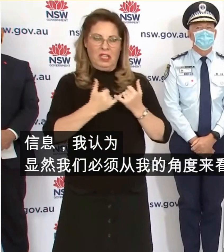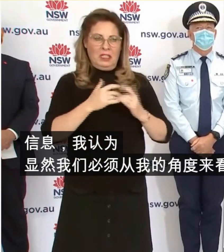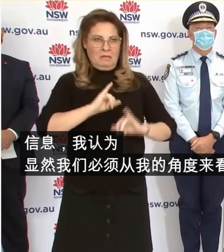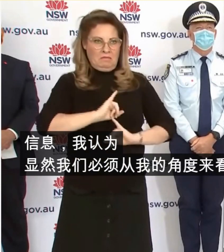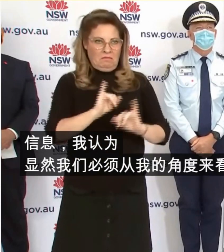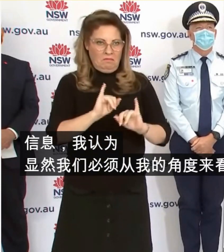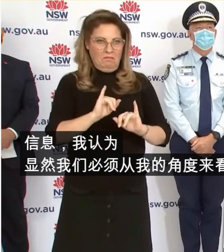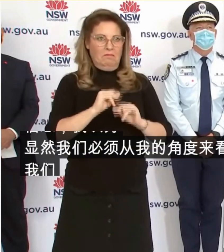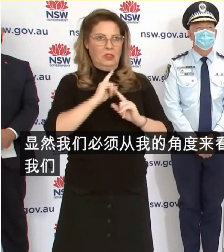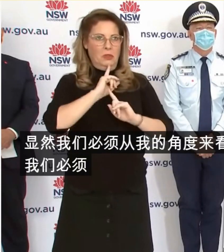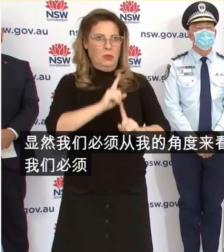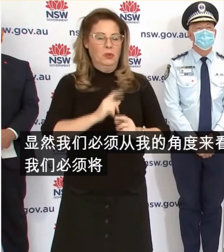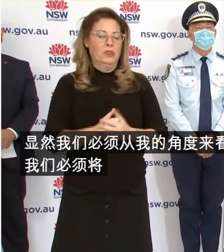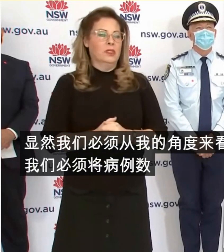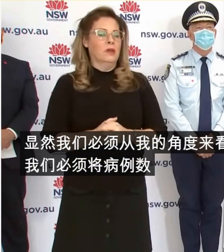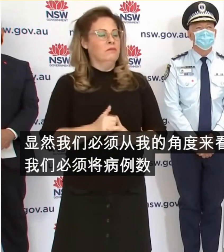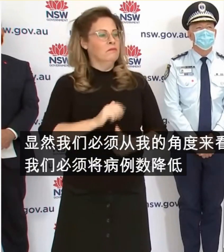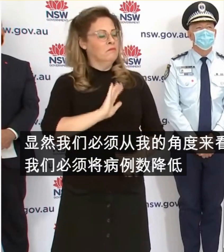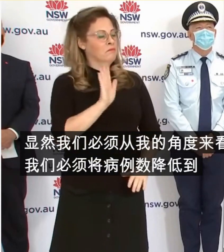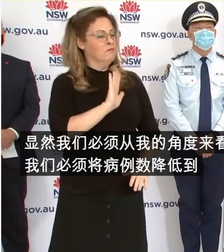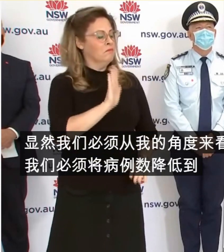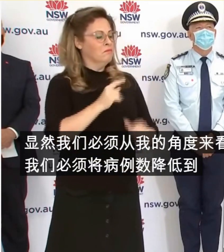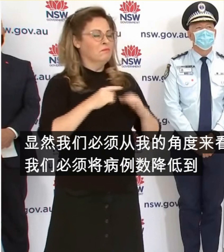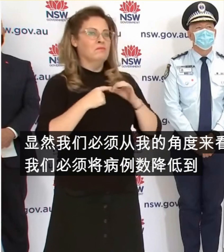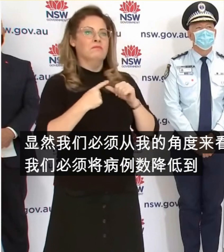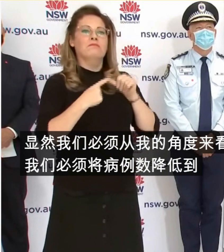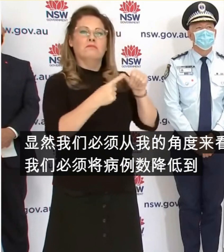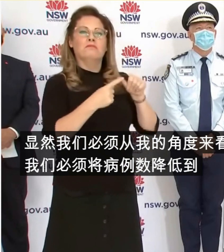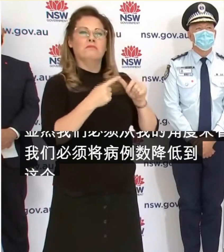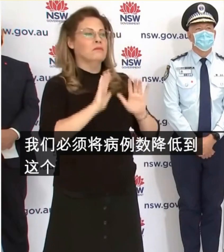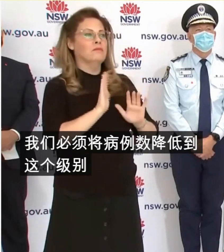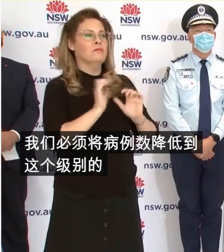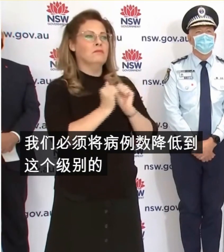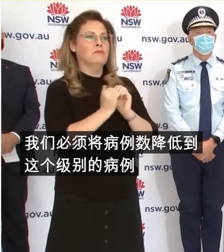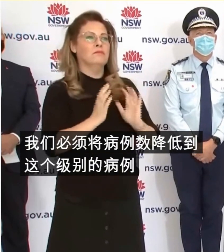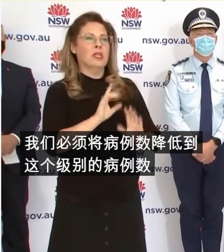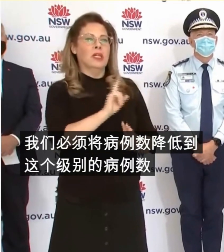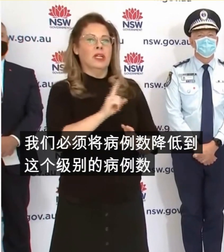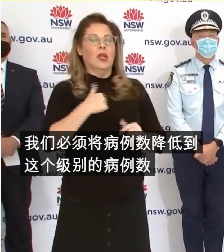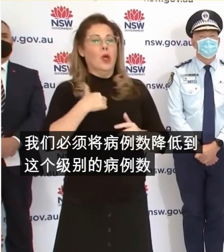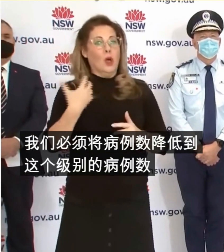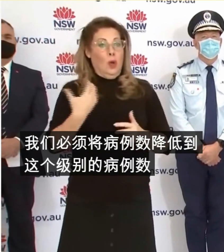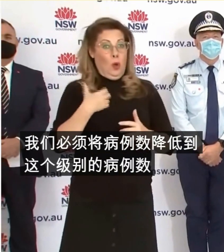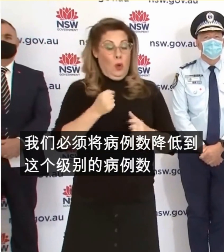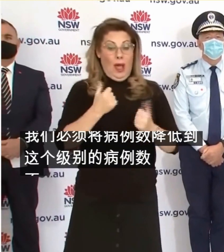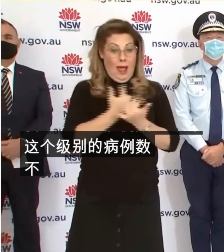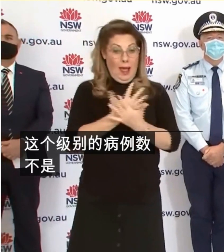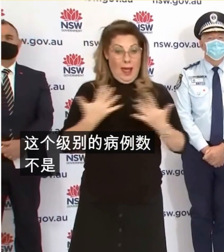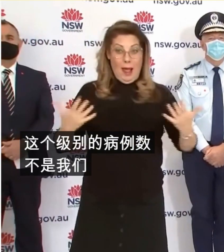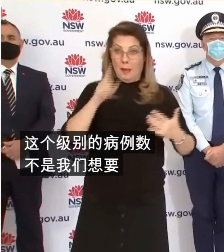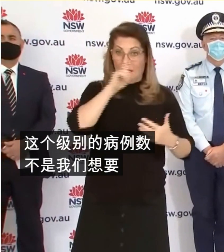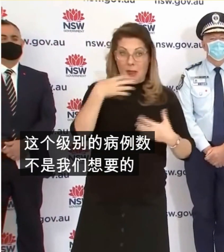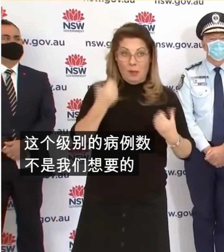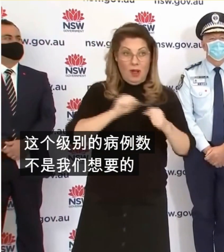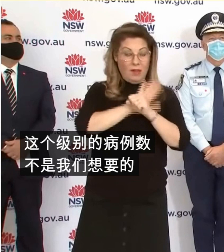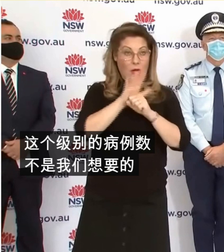to, from my perspective, we have to get case numbers down. This level of case numbers